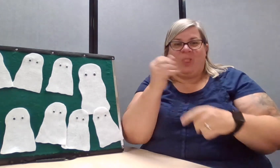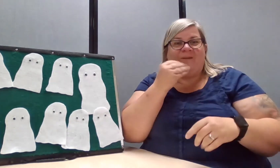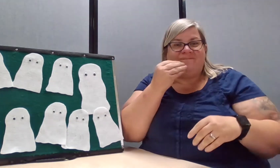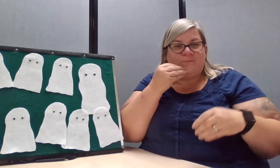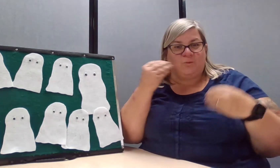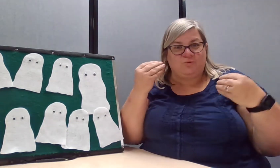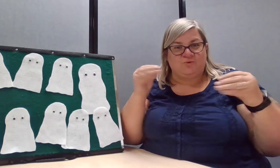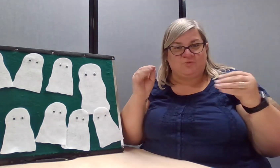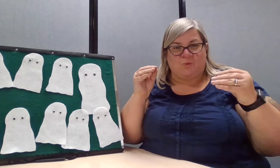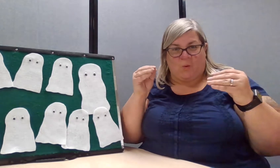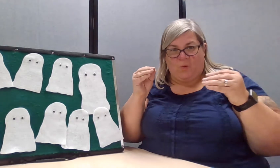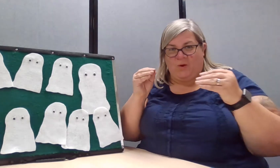to go to the grocery store.